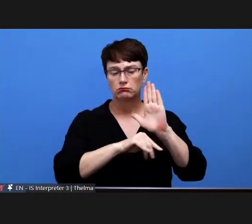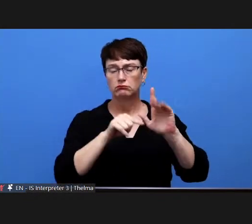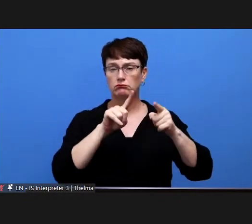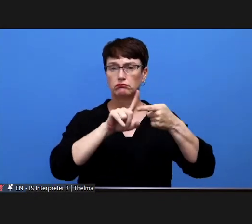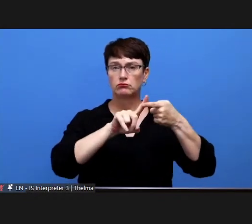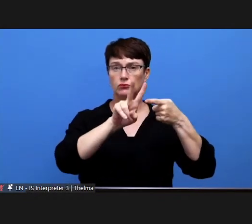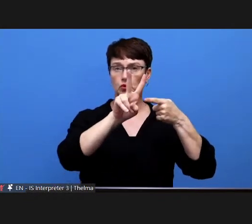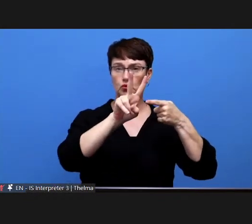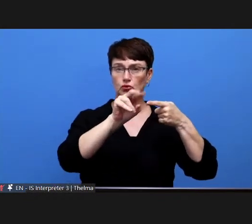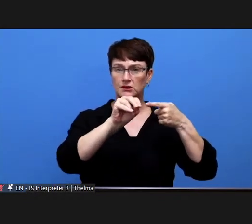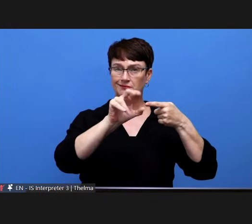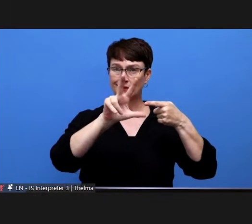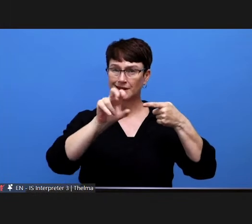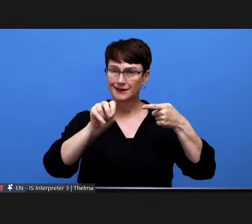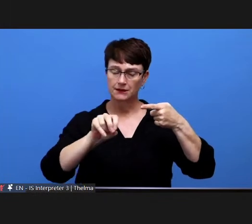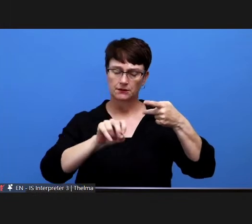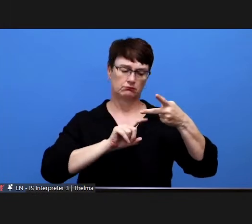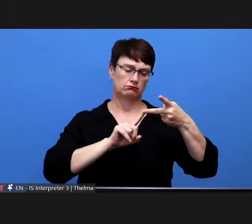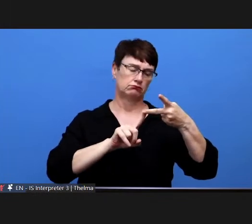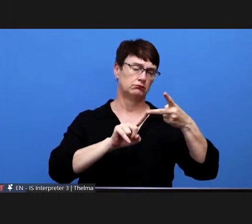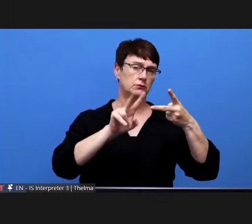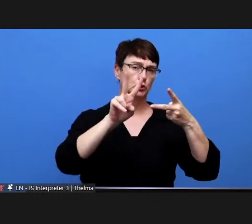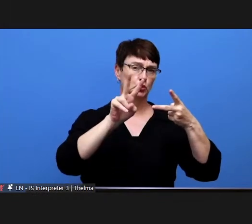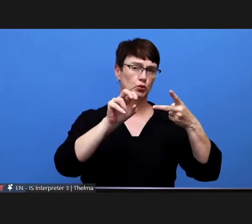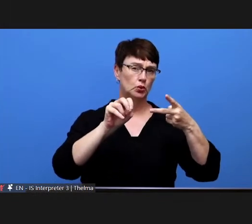The issue of involving the local